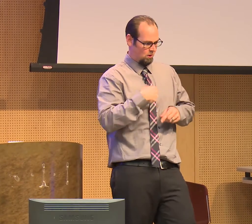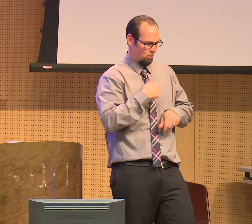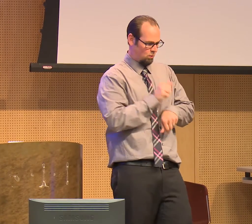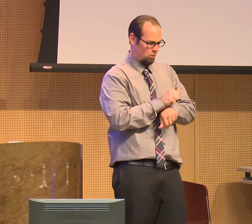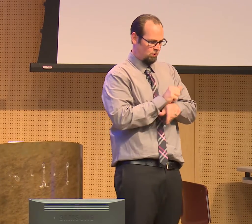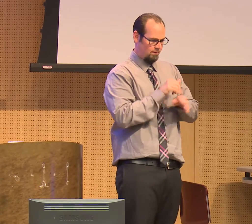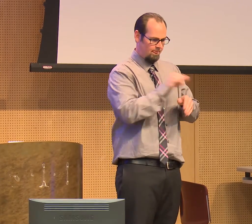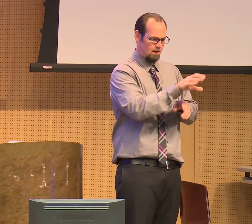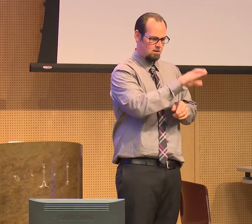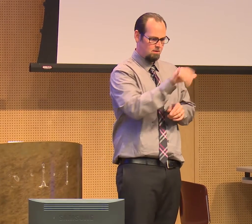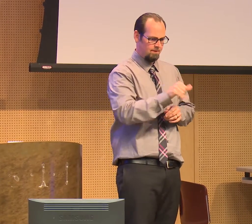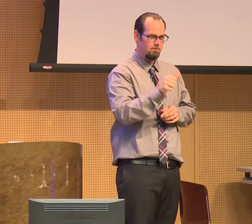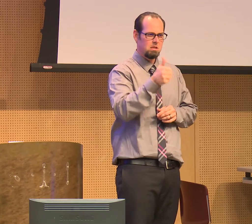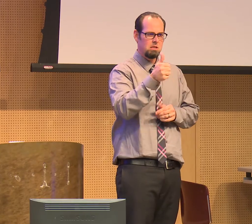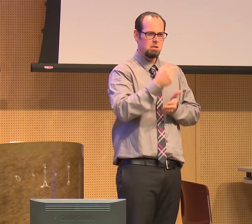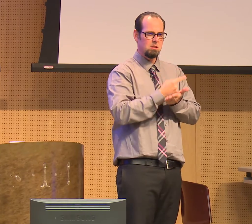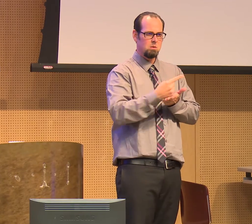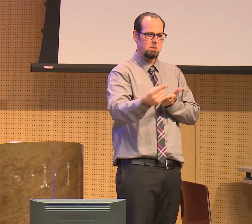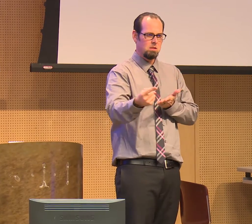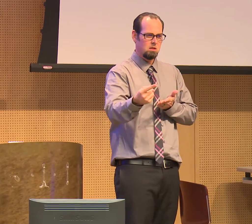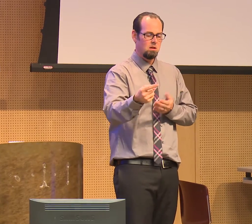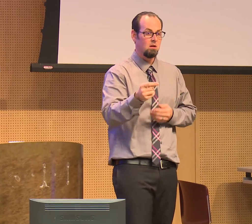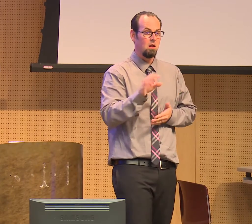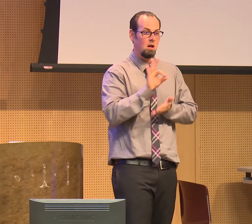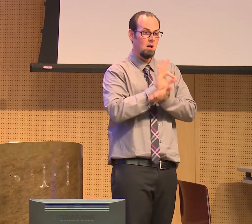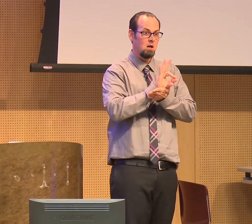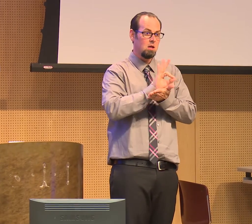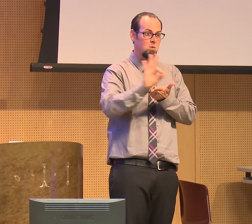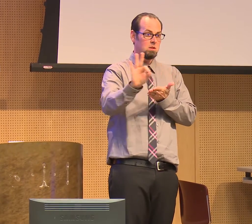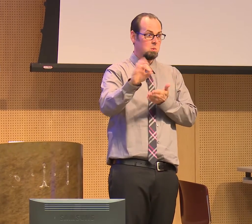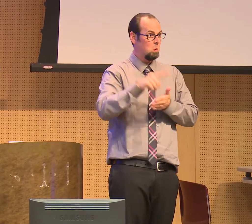So when I worked in that company for the 10 weeks,